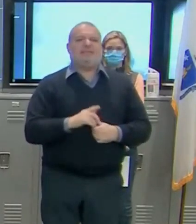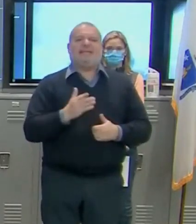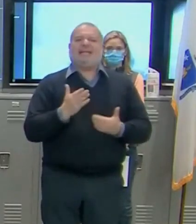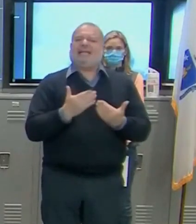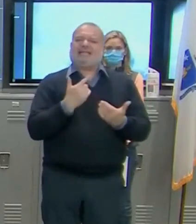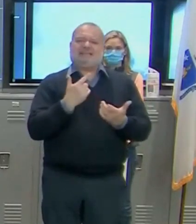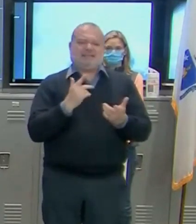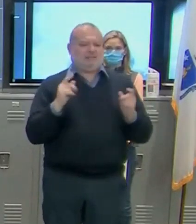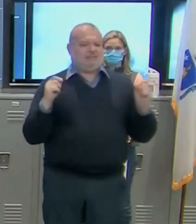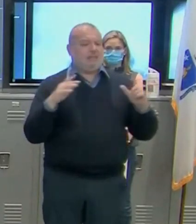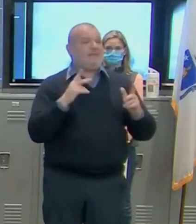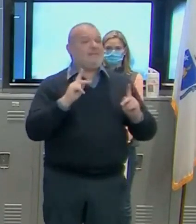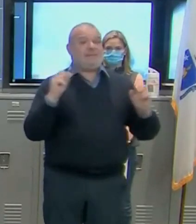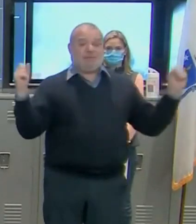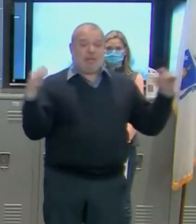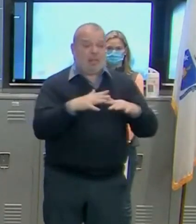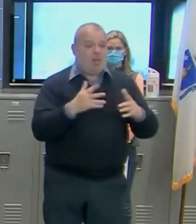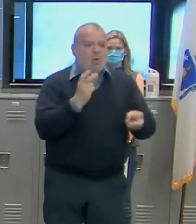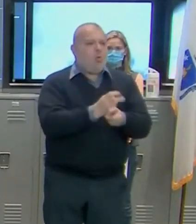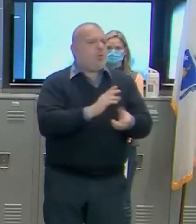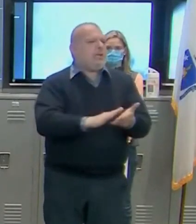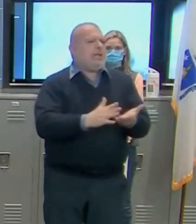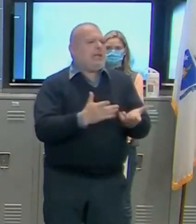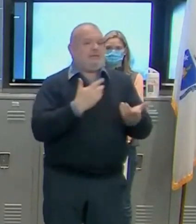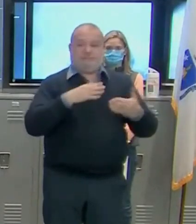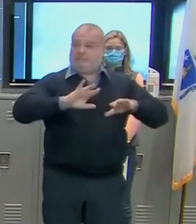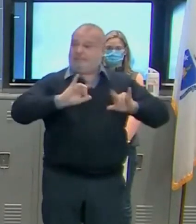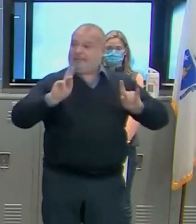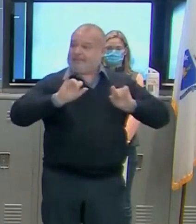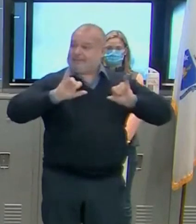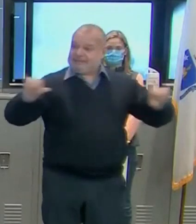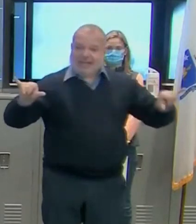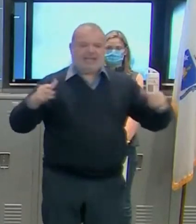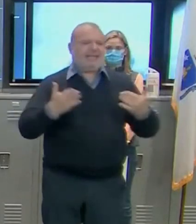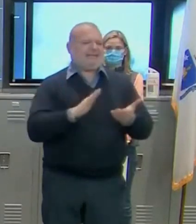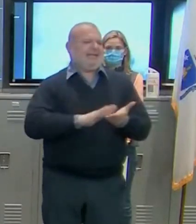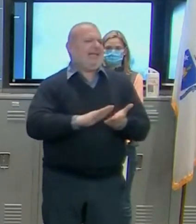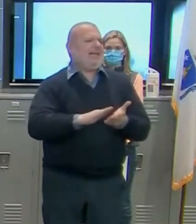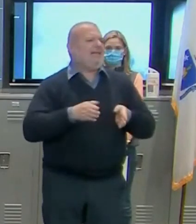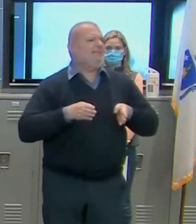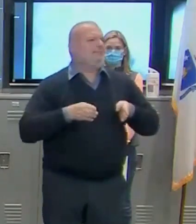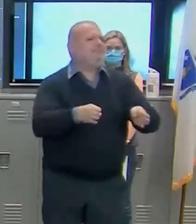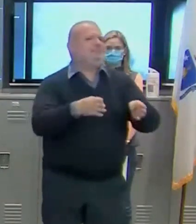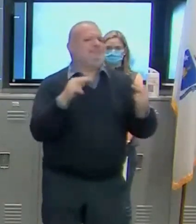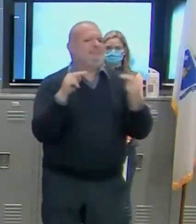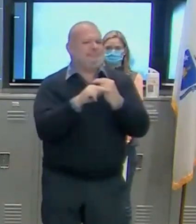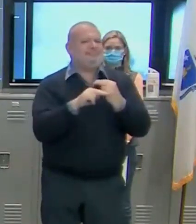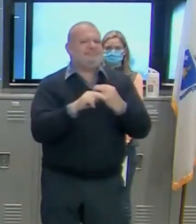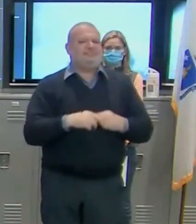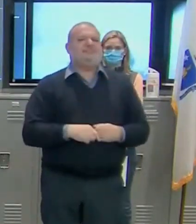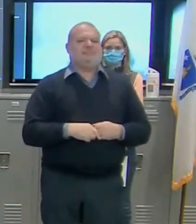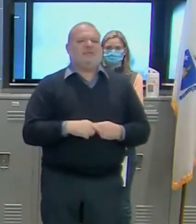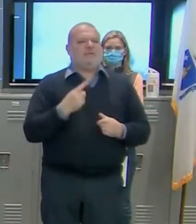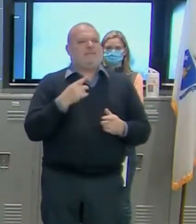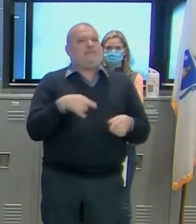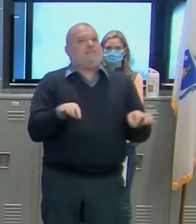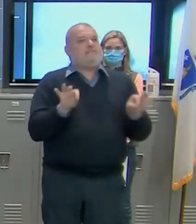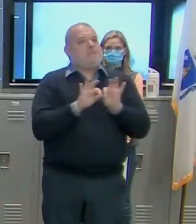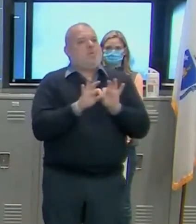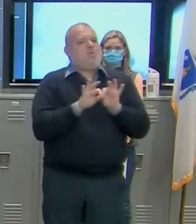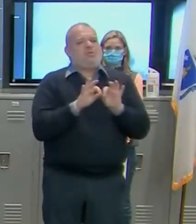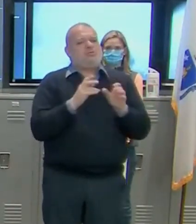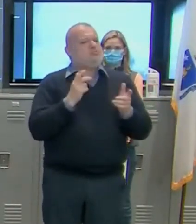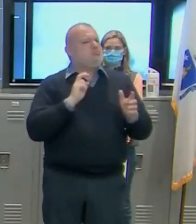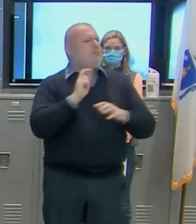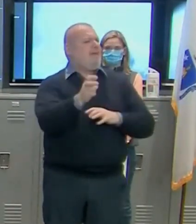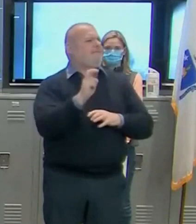The road conditions, as the governor outlined, continue to be hazardous for travel, and it's critical that everyone do their part so that the